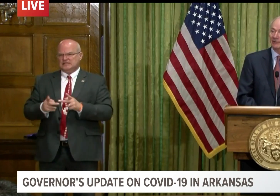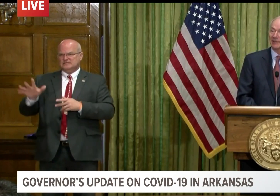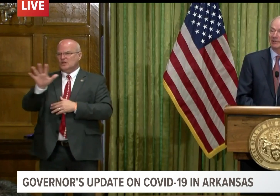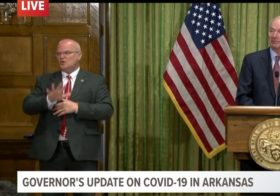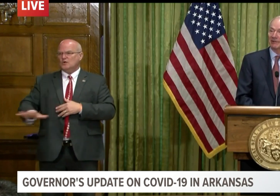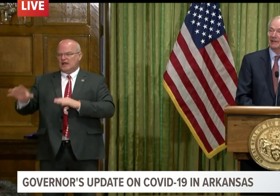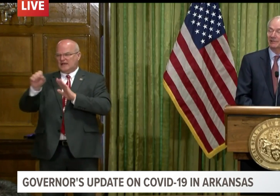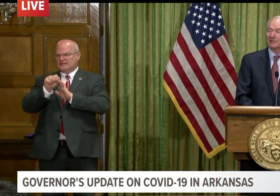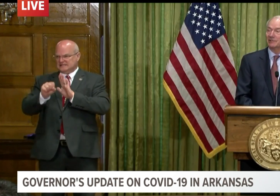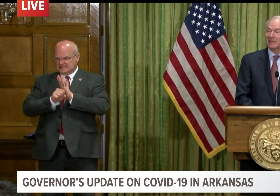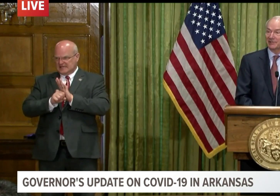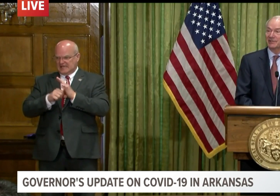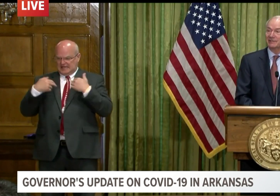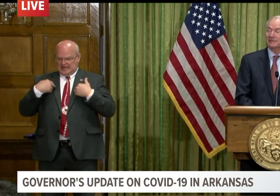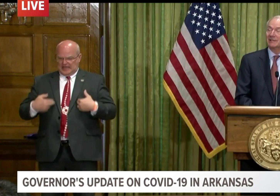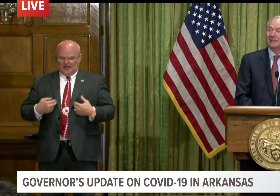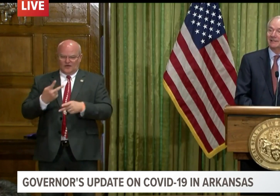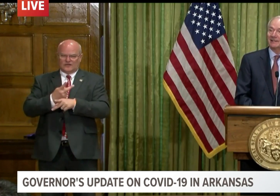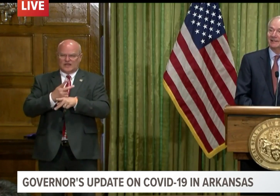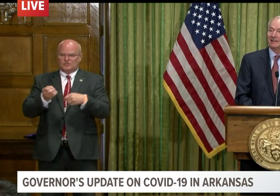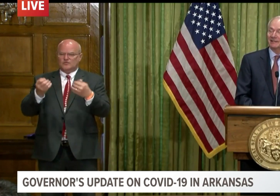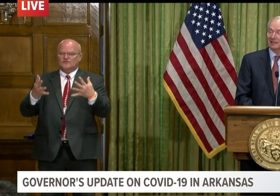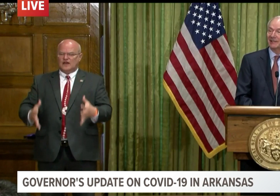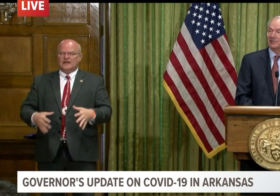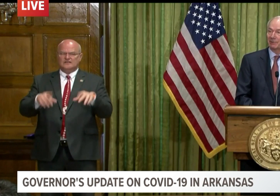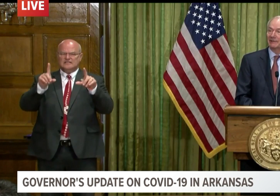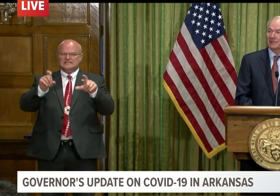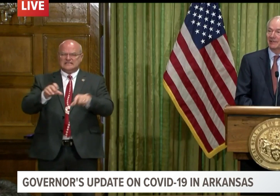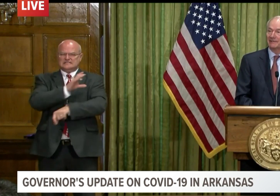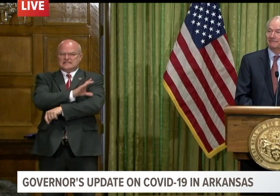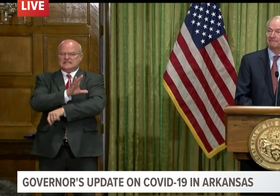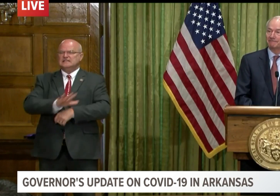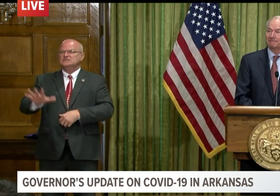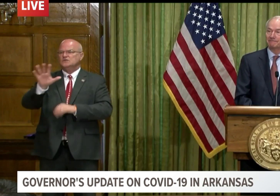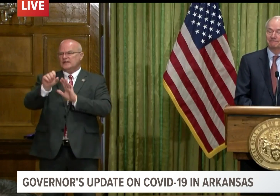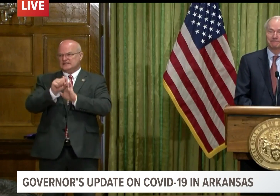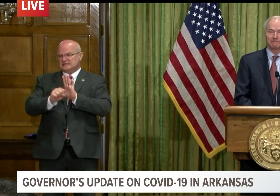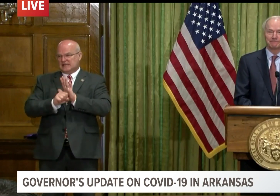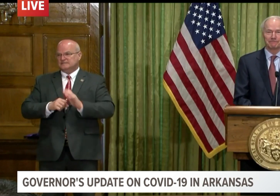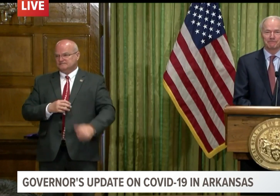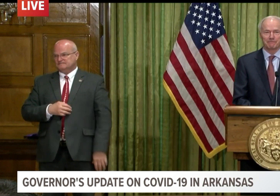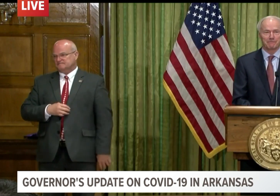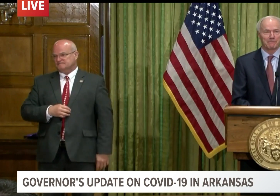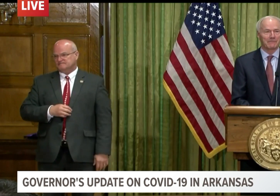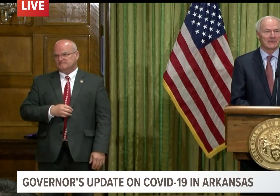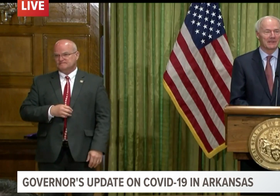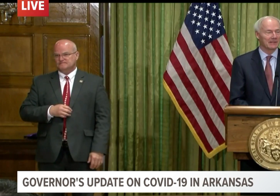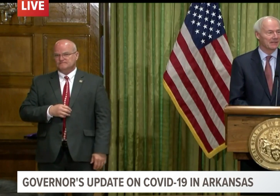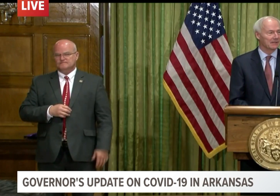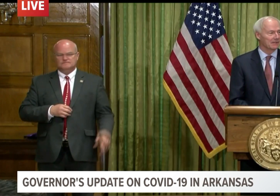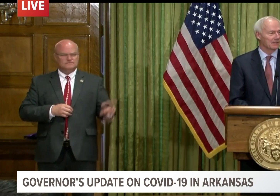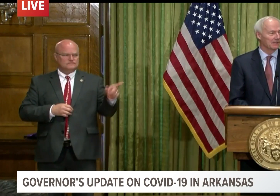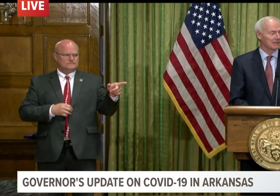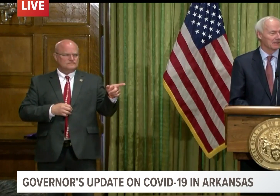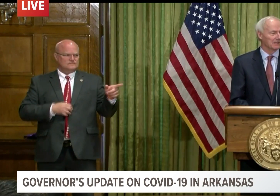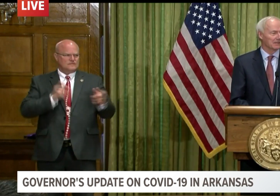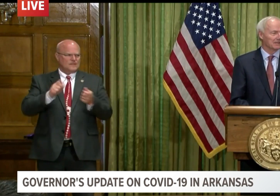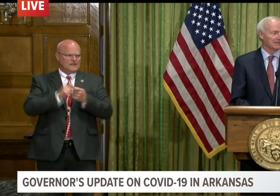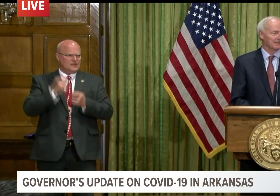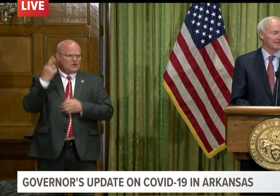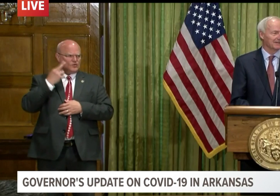and healthcare providers and testing clinics around the state. Is there a particular